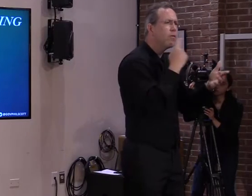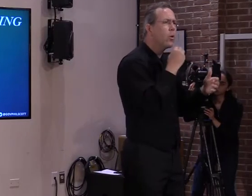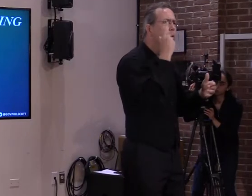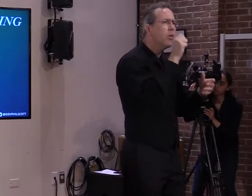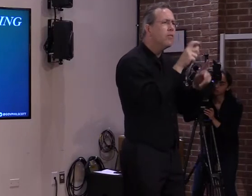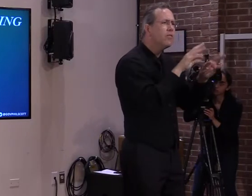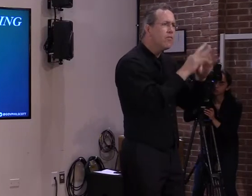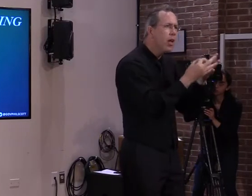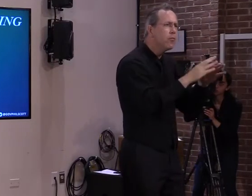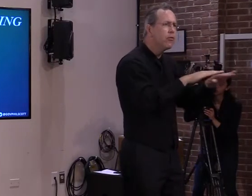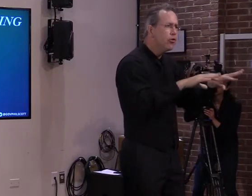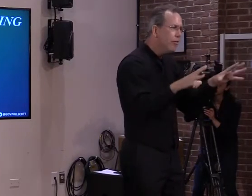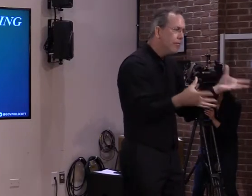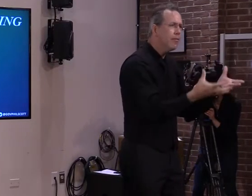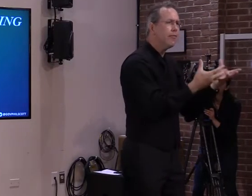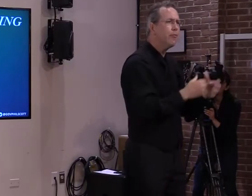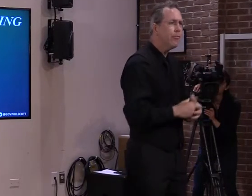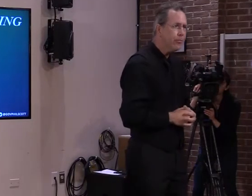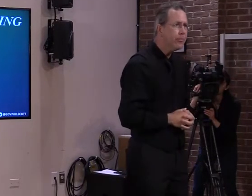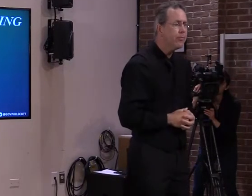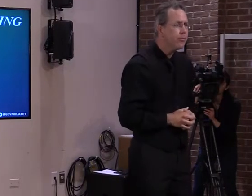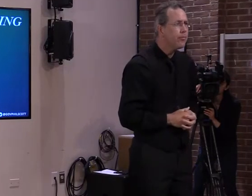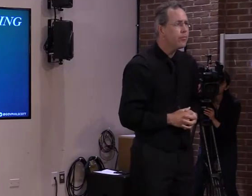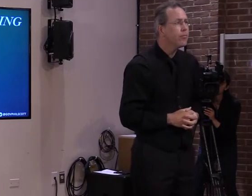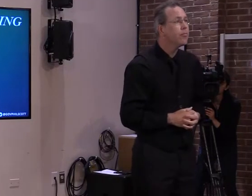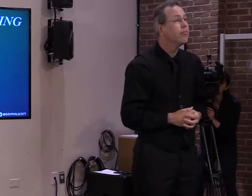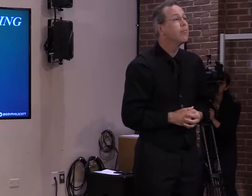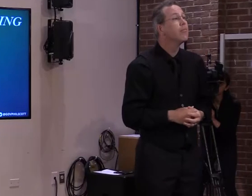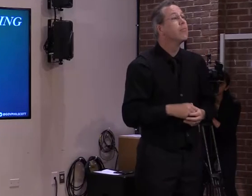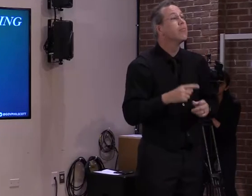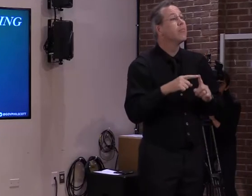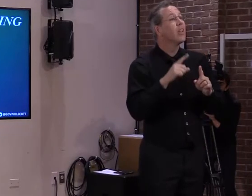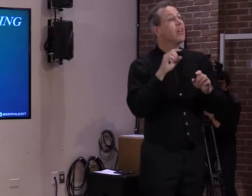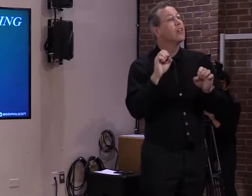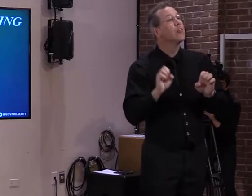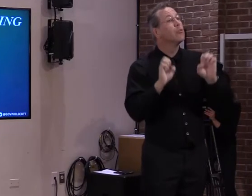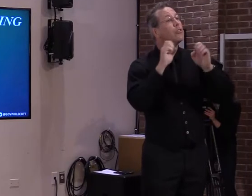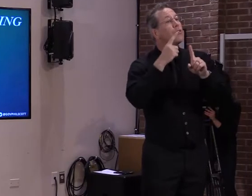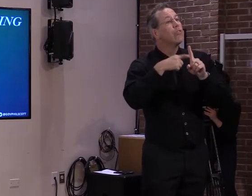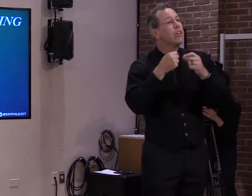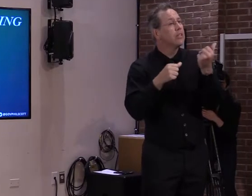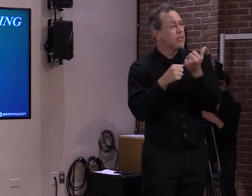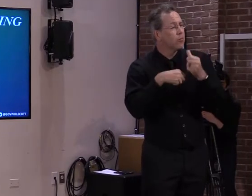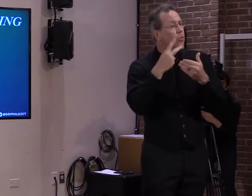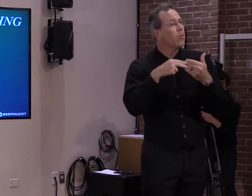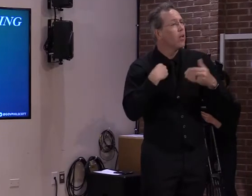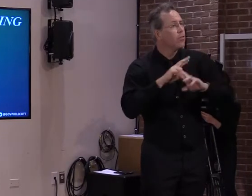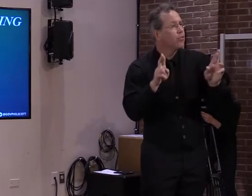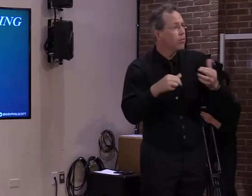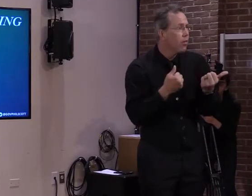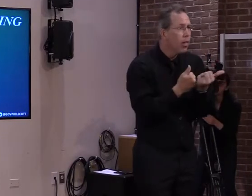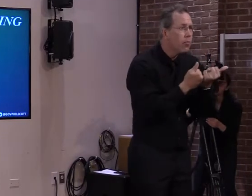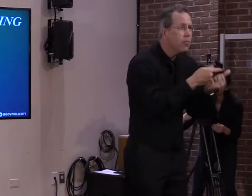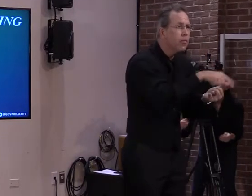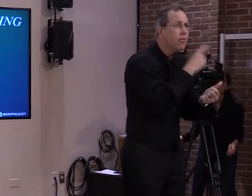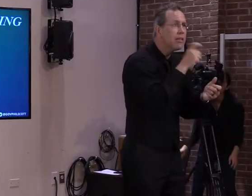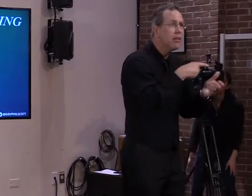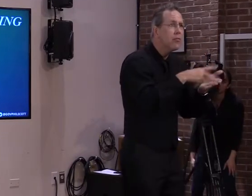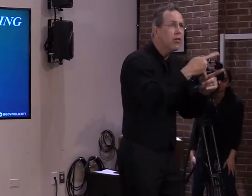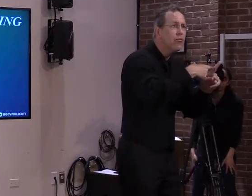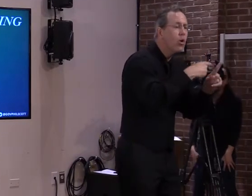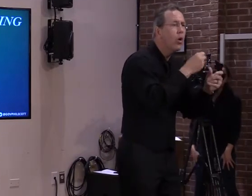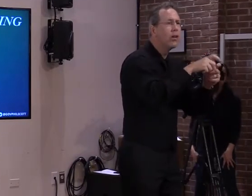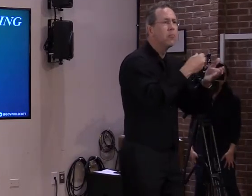emergency rental assistance funding. The plan was developed with the recognition that during the pandemic,